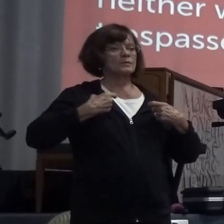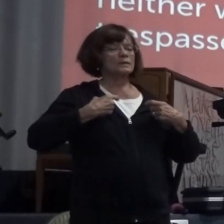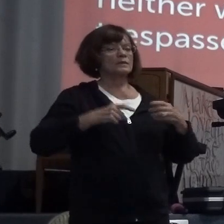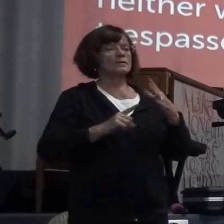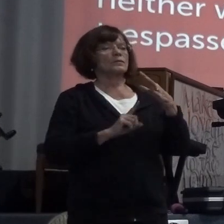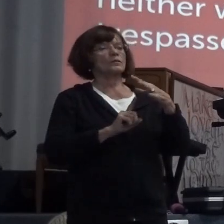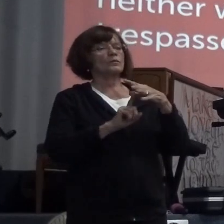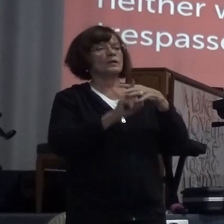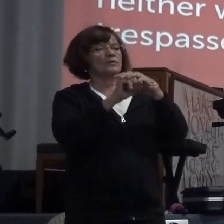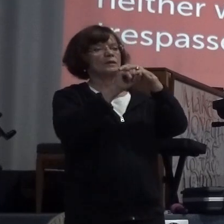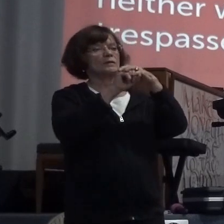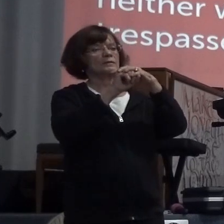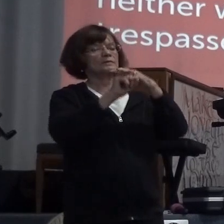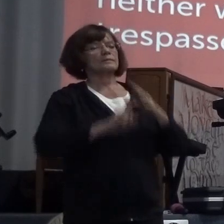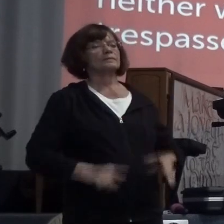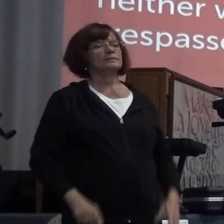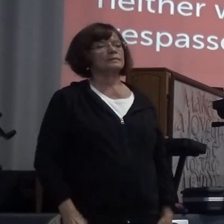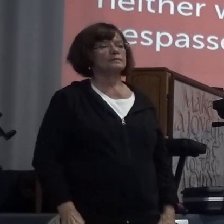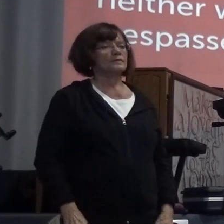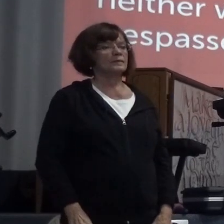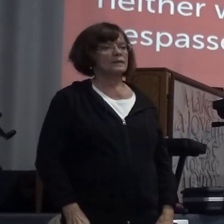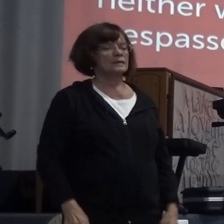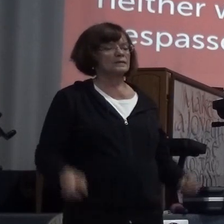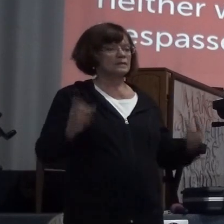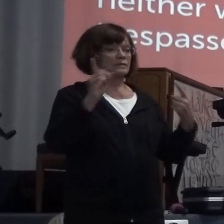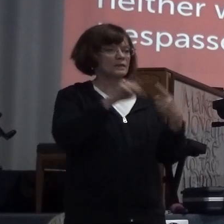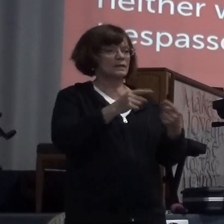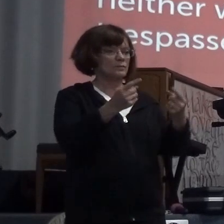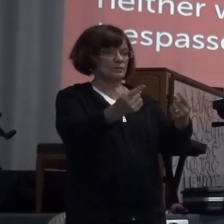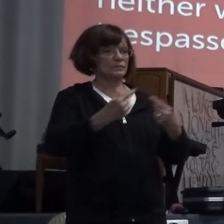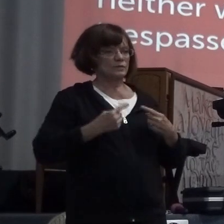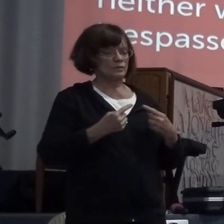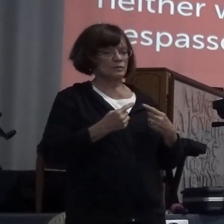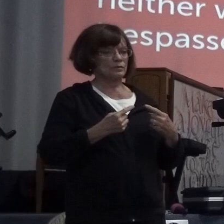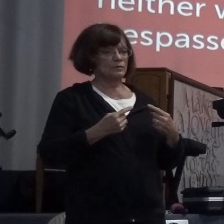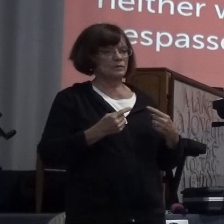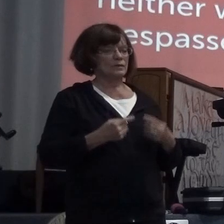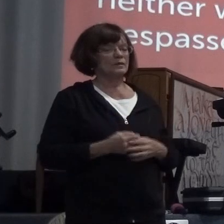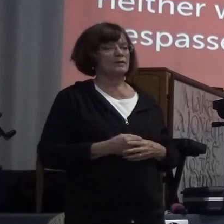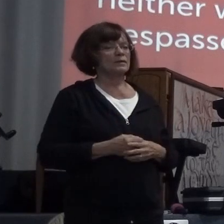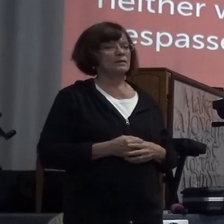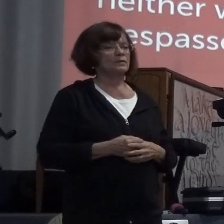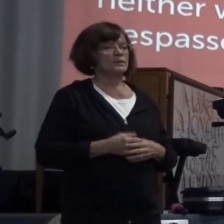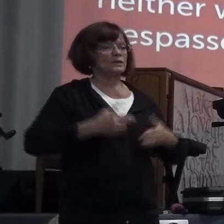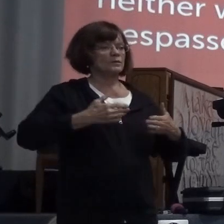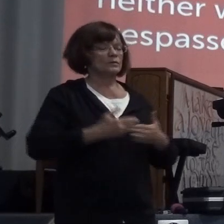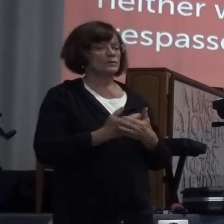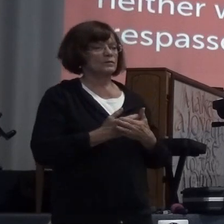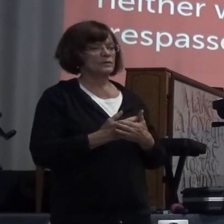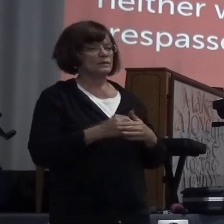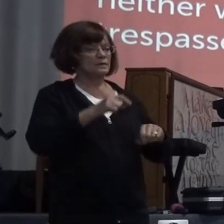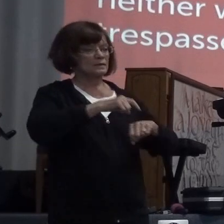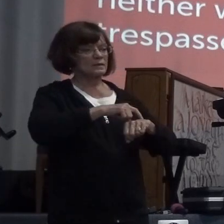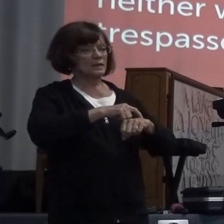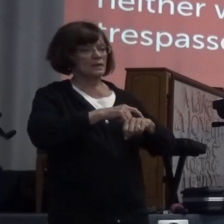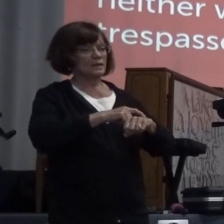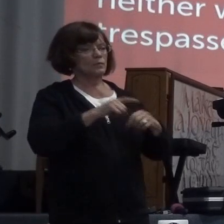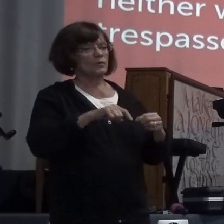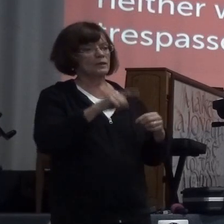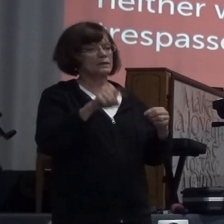so, you know, until they come to complete repentance and you see it in their life and there's a period of time where trust is